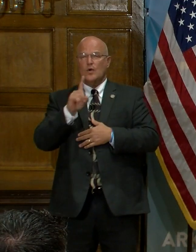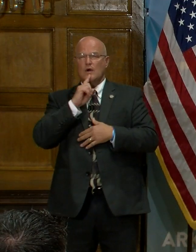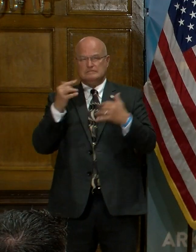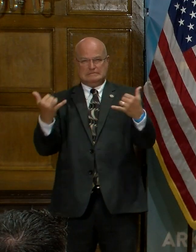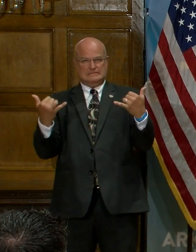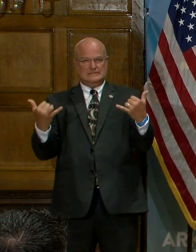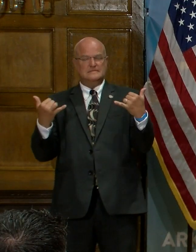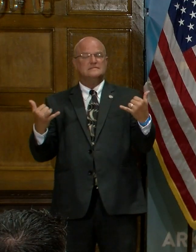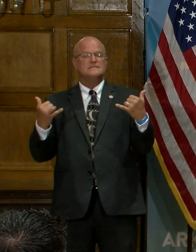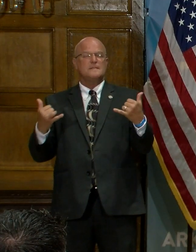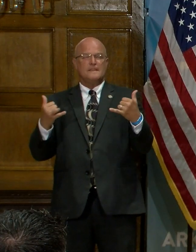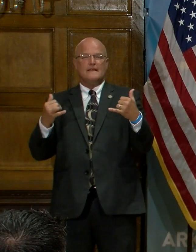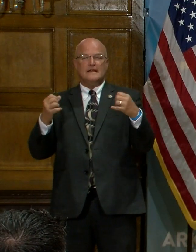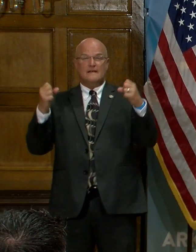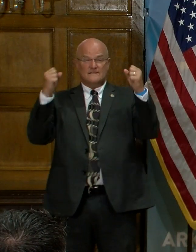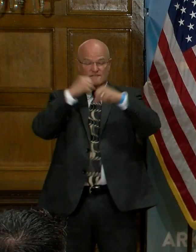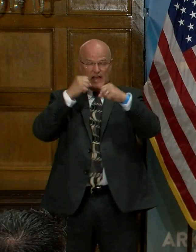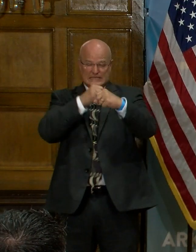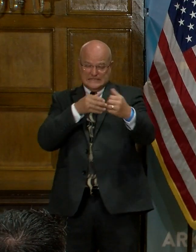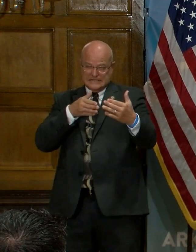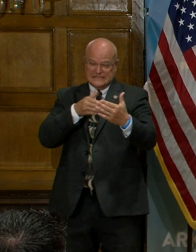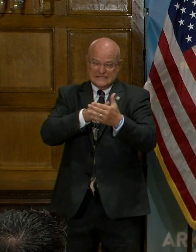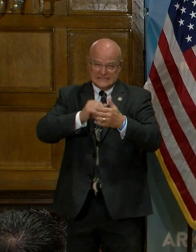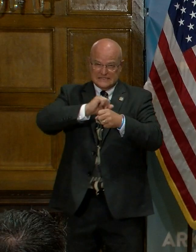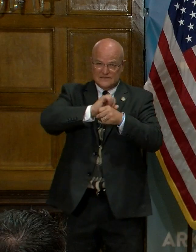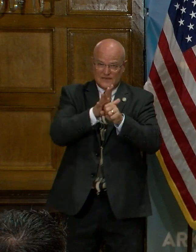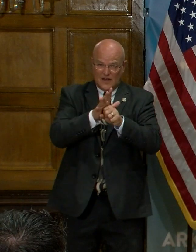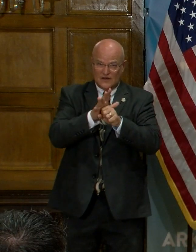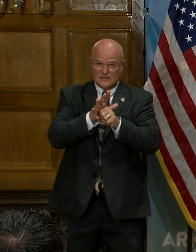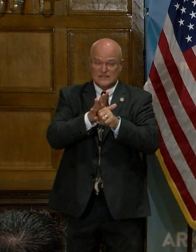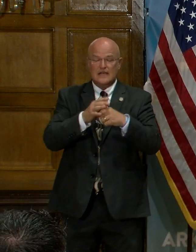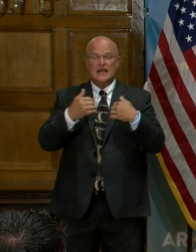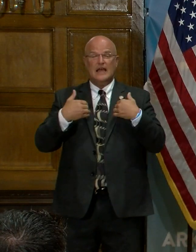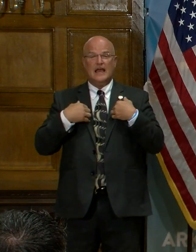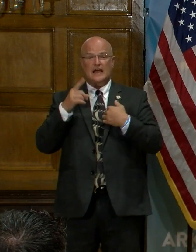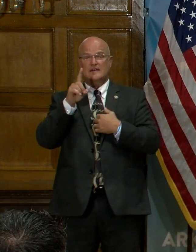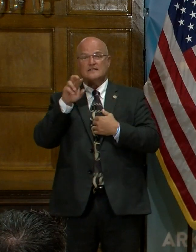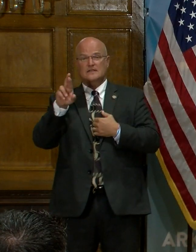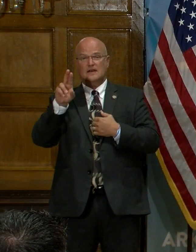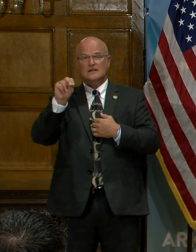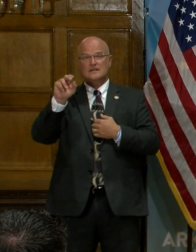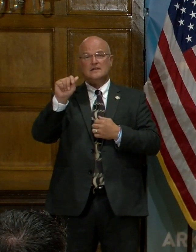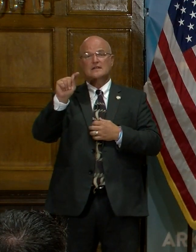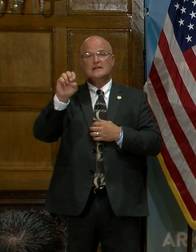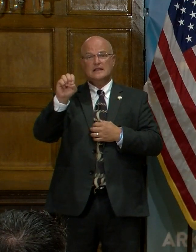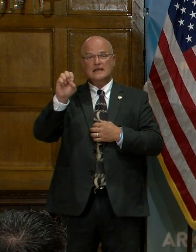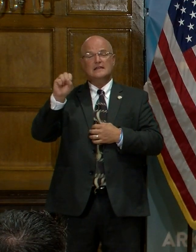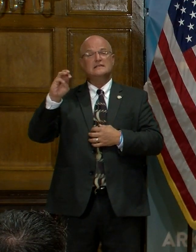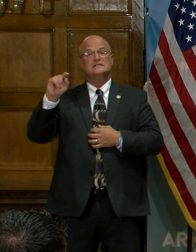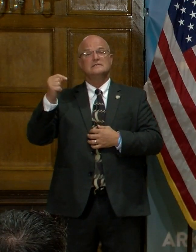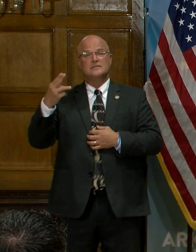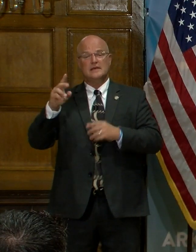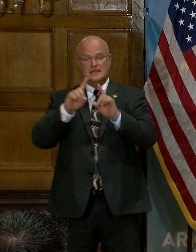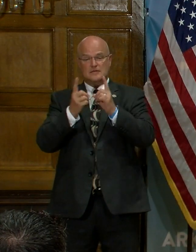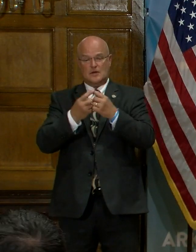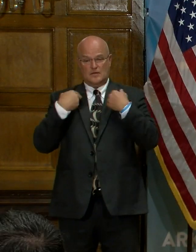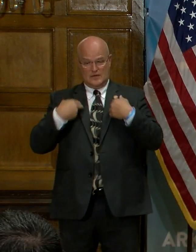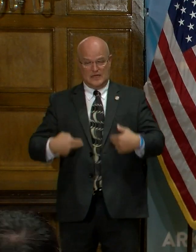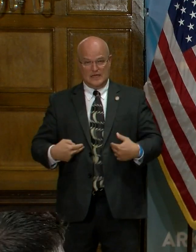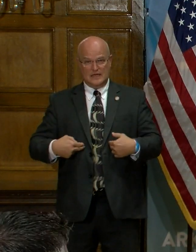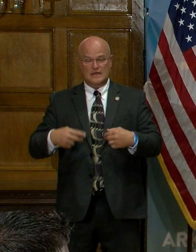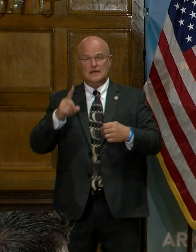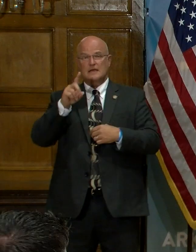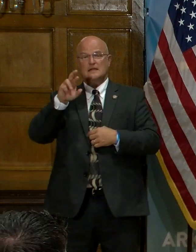are right now in fighting this virus. I'm joined, of course, by Dr. Nate Smith, Secretary of the Department of Health,